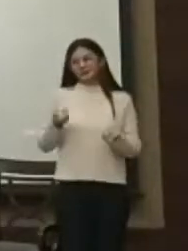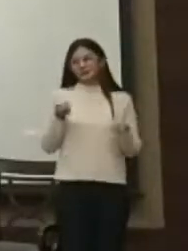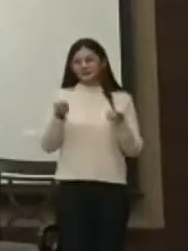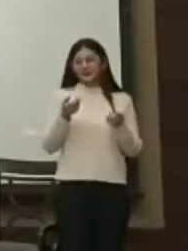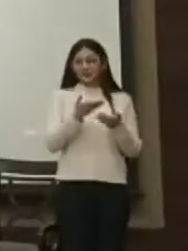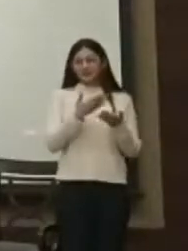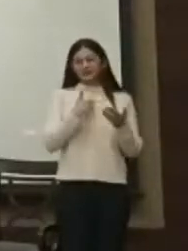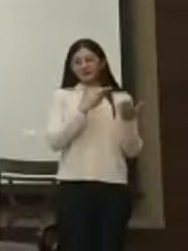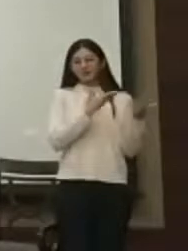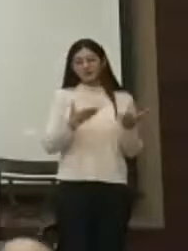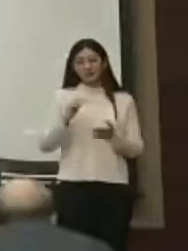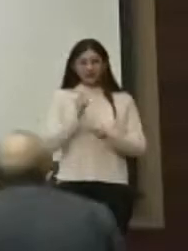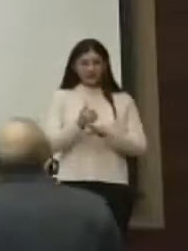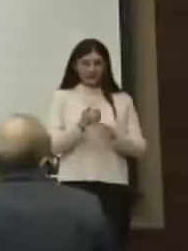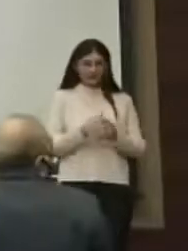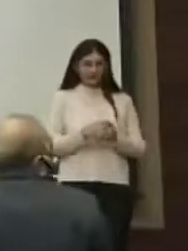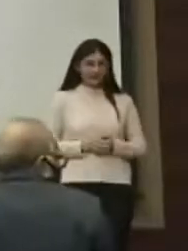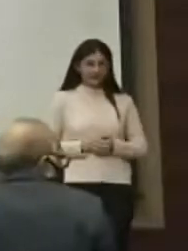guest.